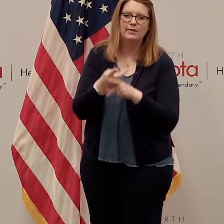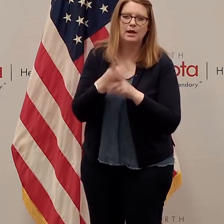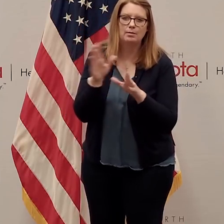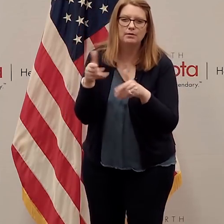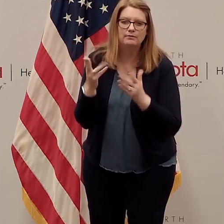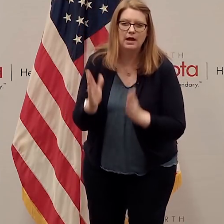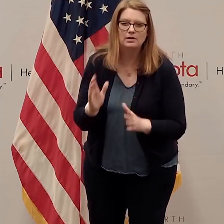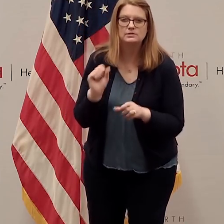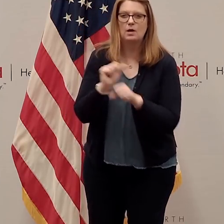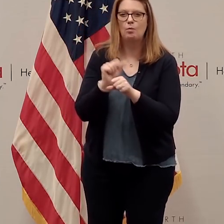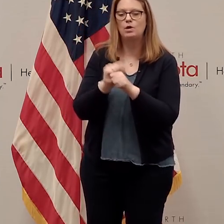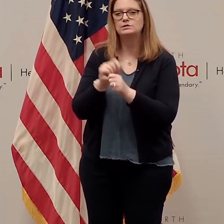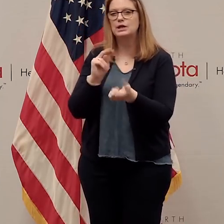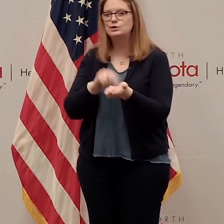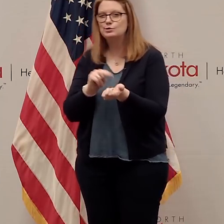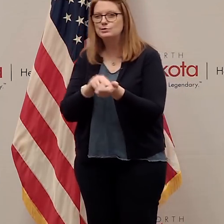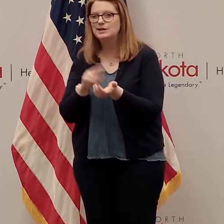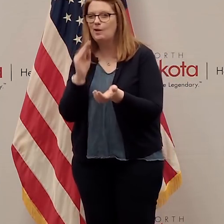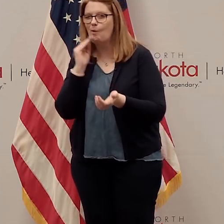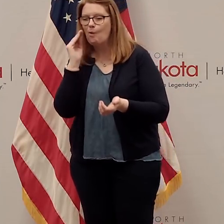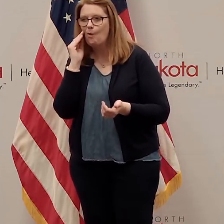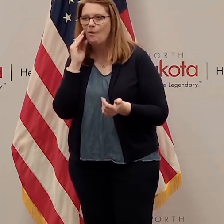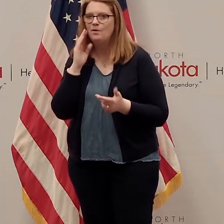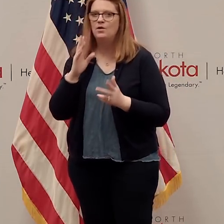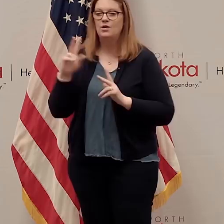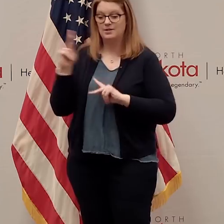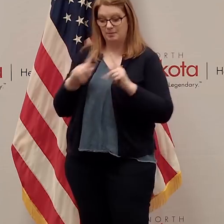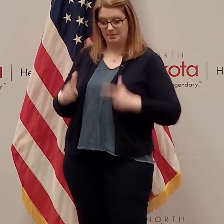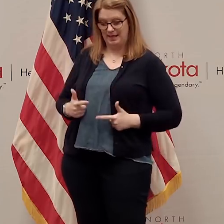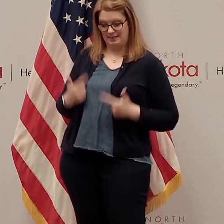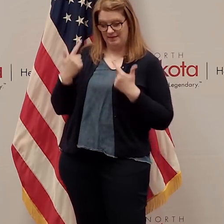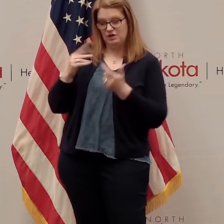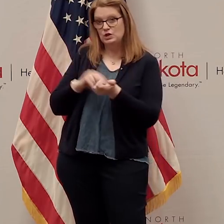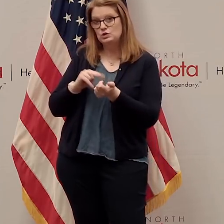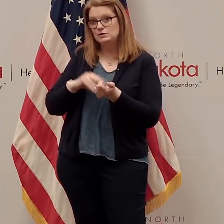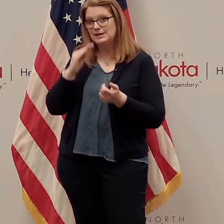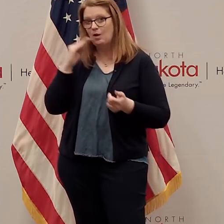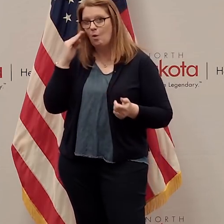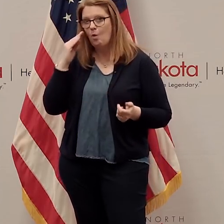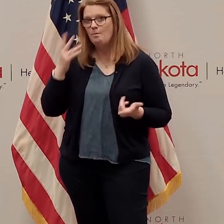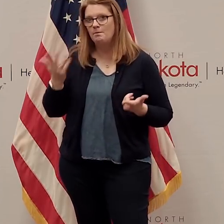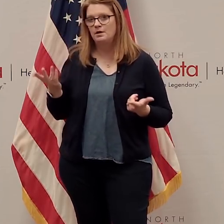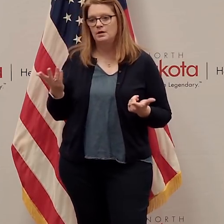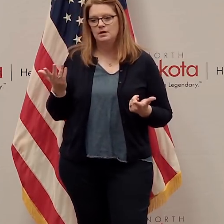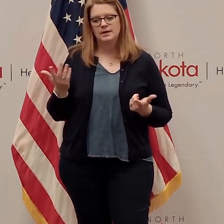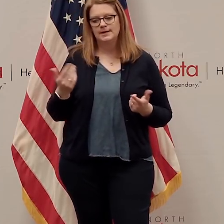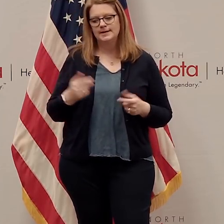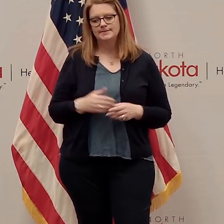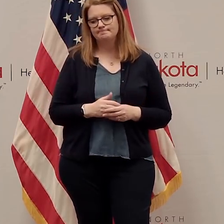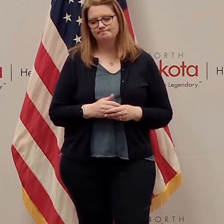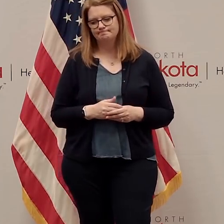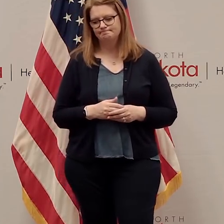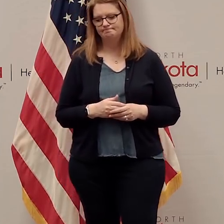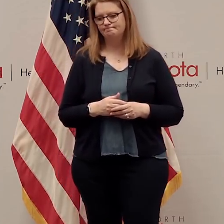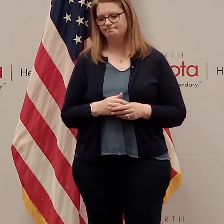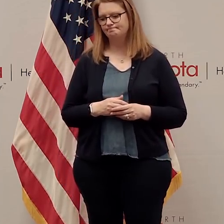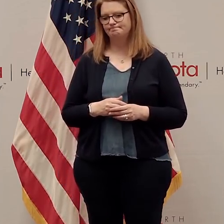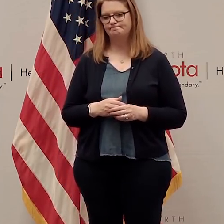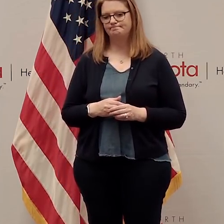that worked in nursing facilities or the residents in nursing facilities, we don't believe